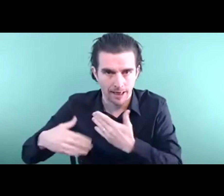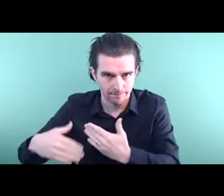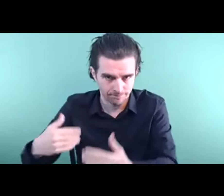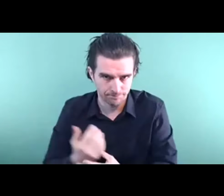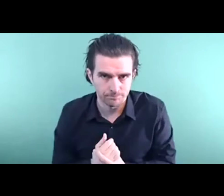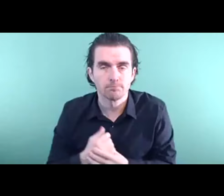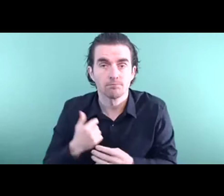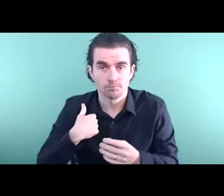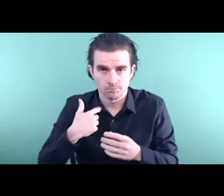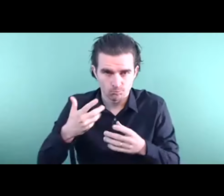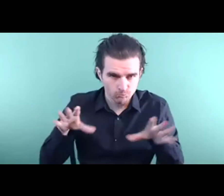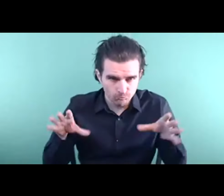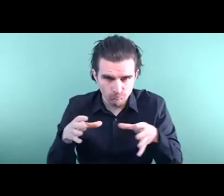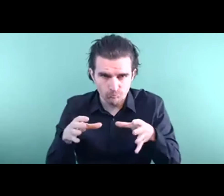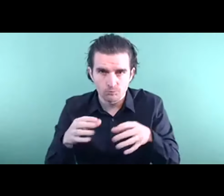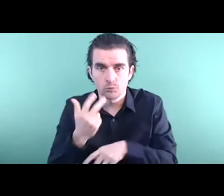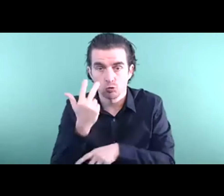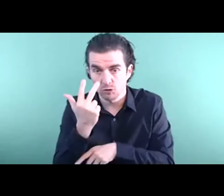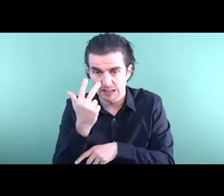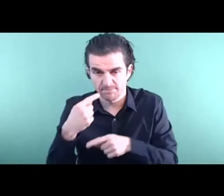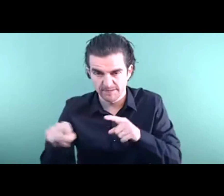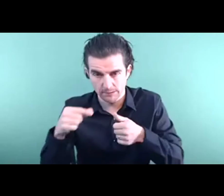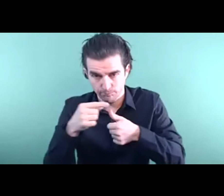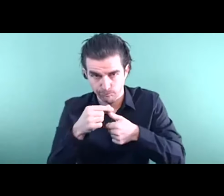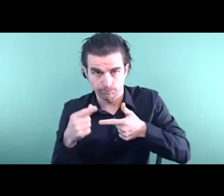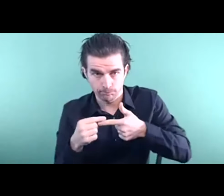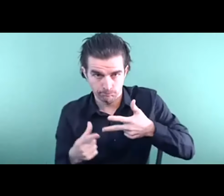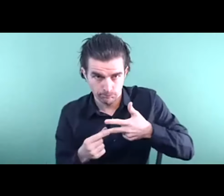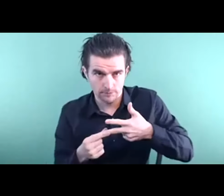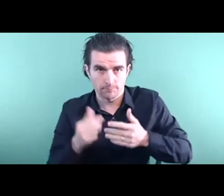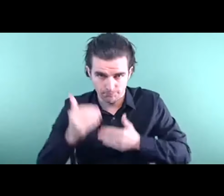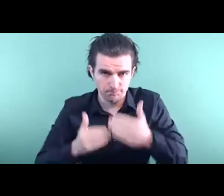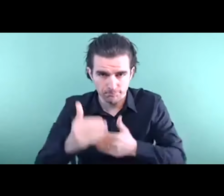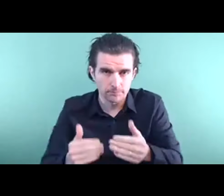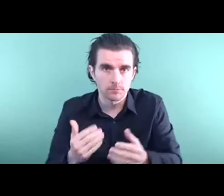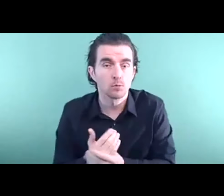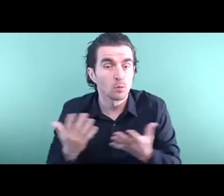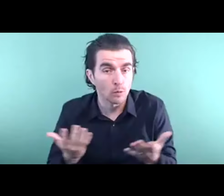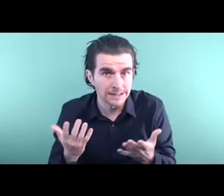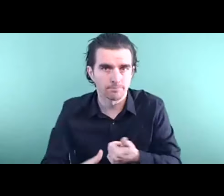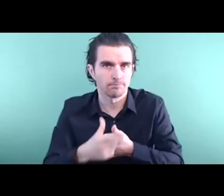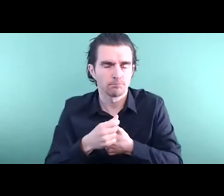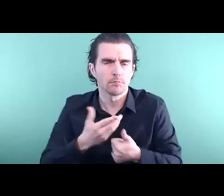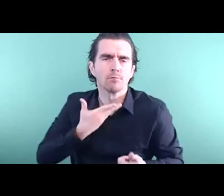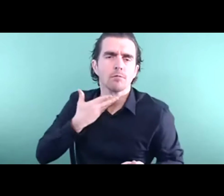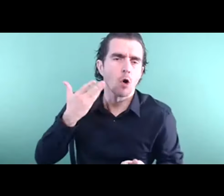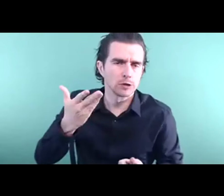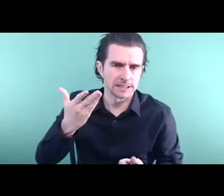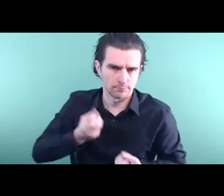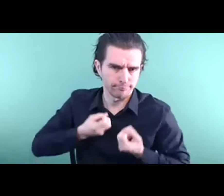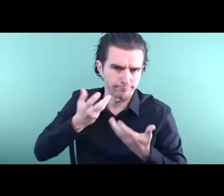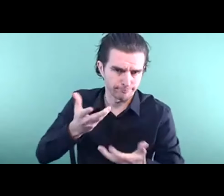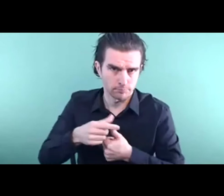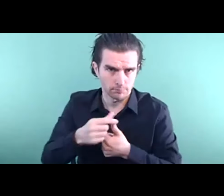are civil society organizations, whether they're national human rights institutions, whether they are